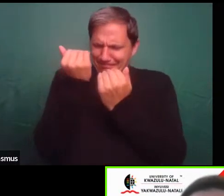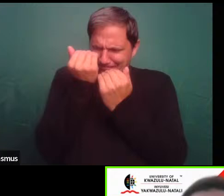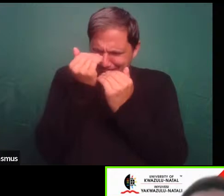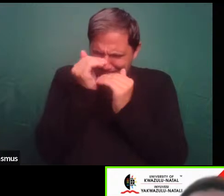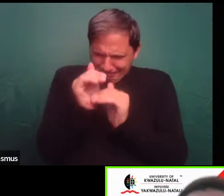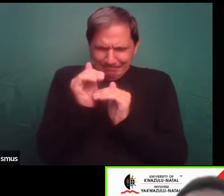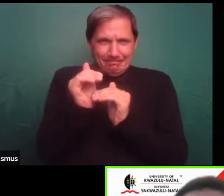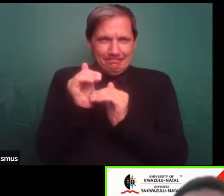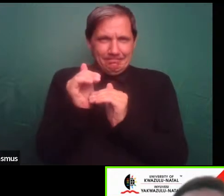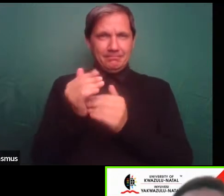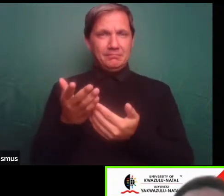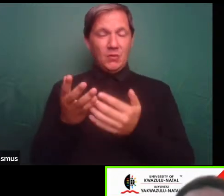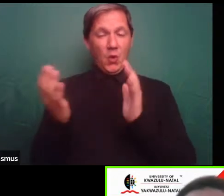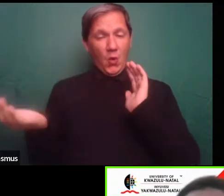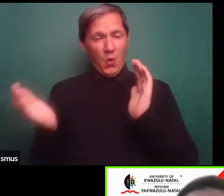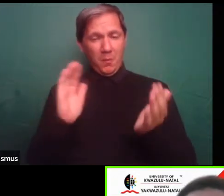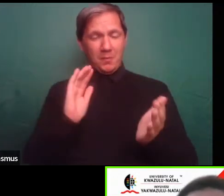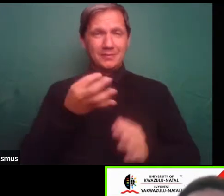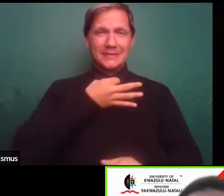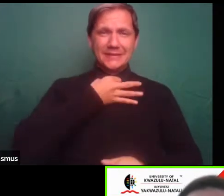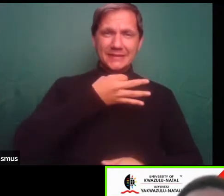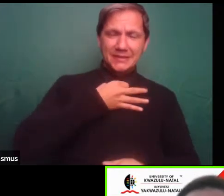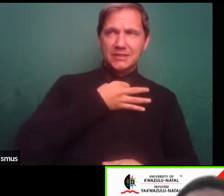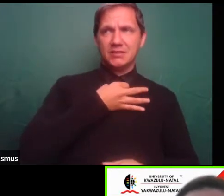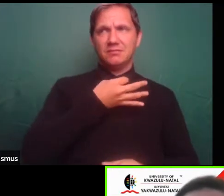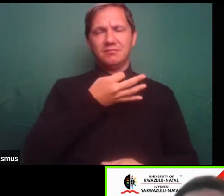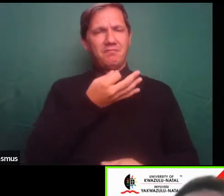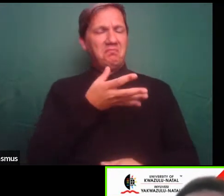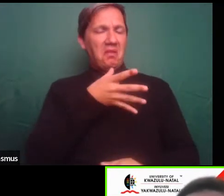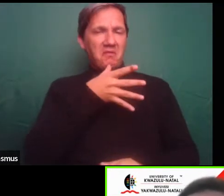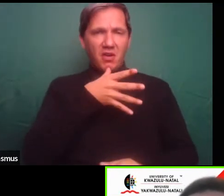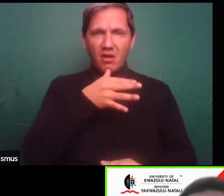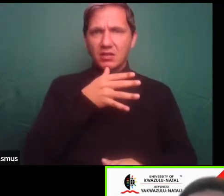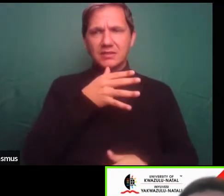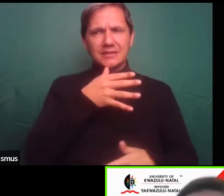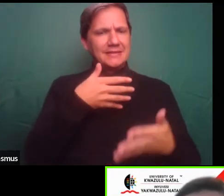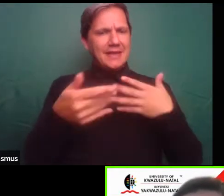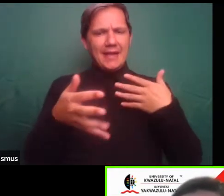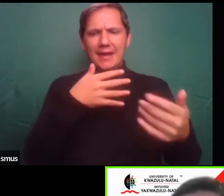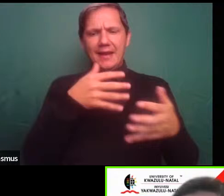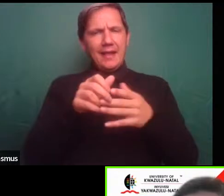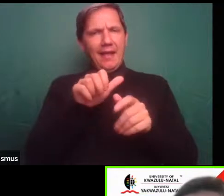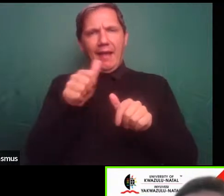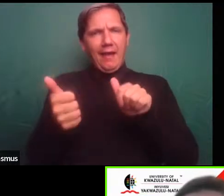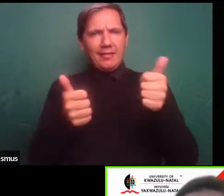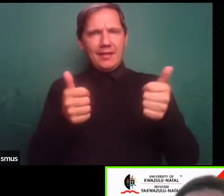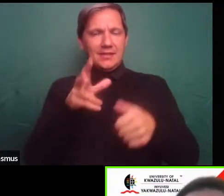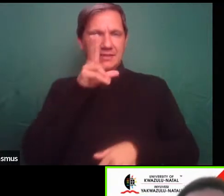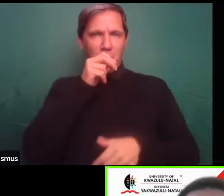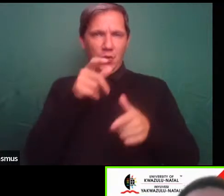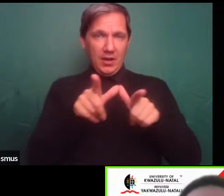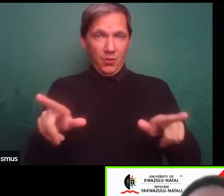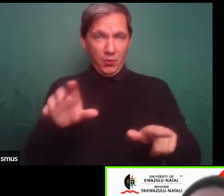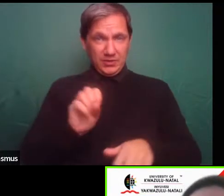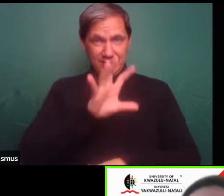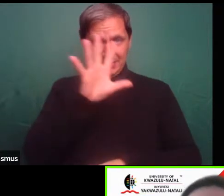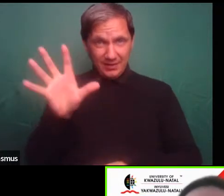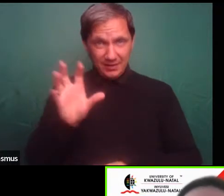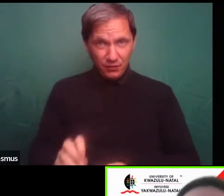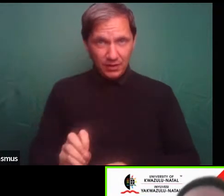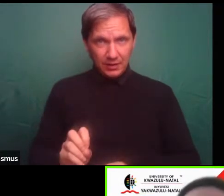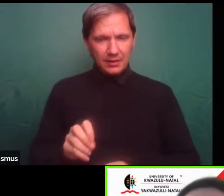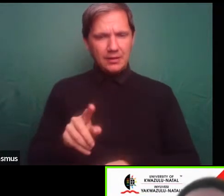official languages of South Africa. And so the ongoing material development is incredibly important.